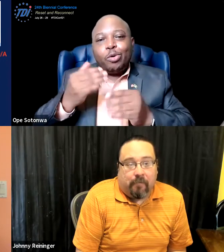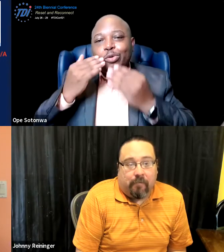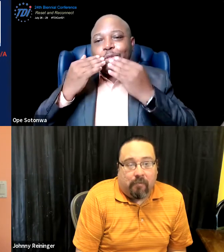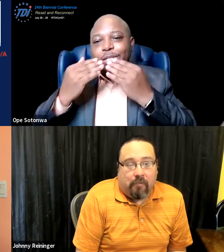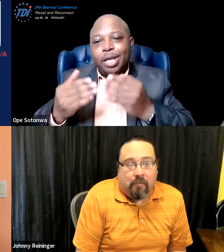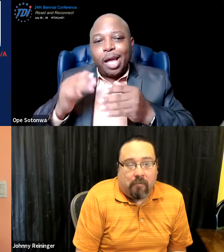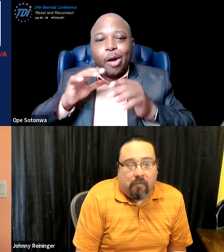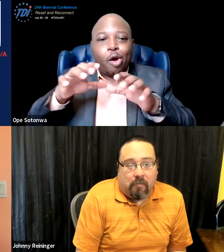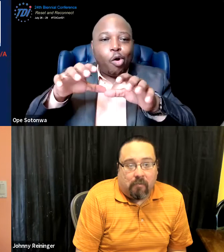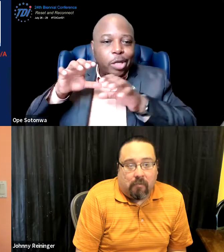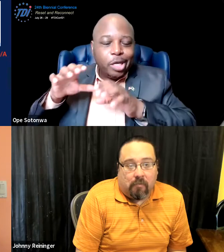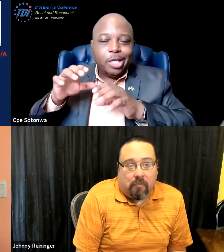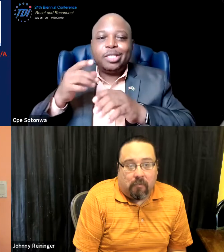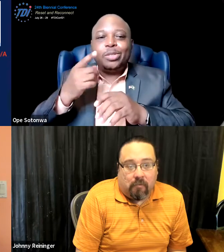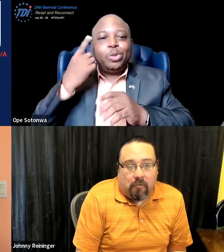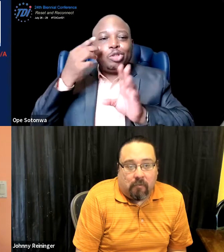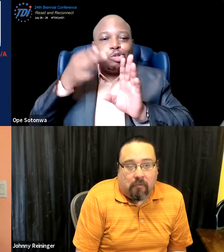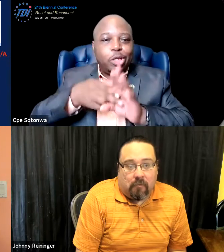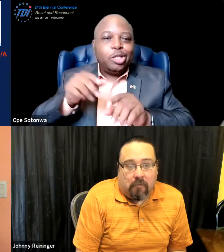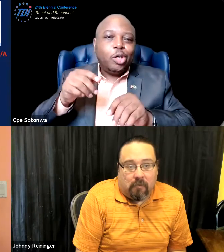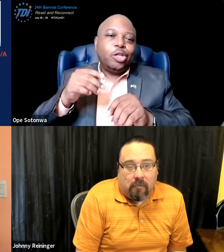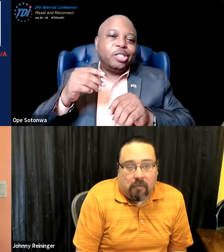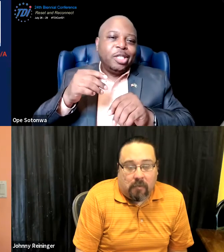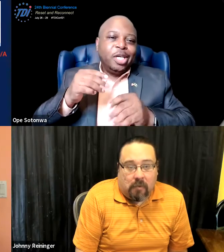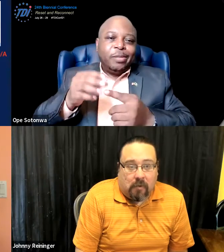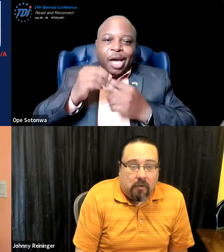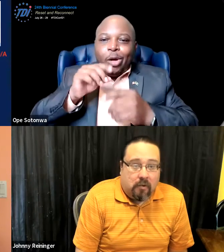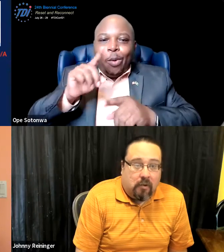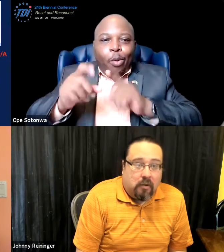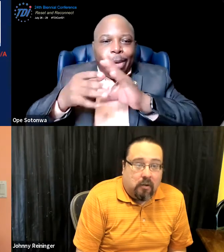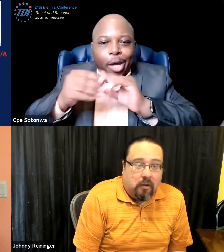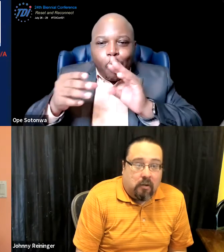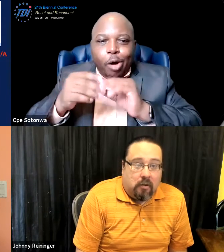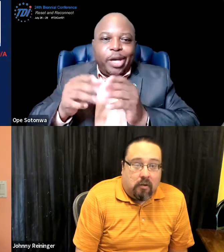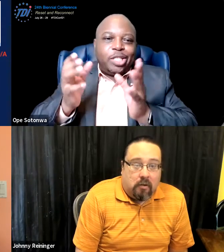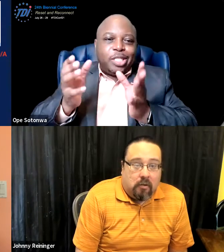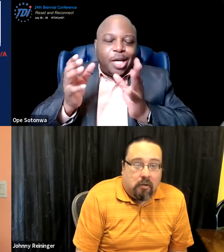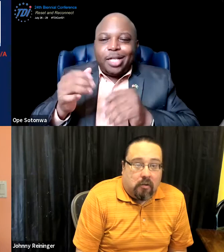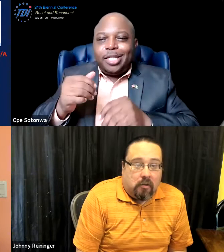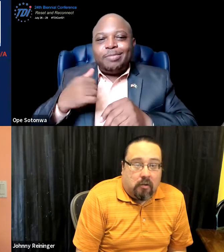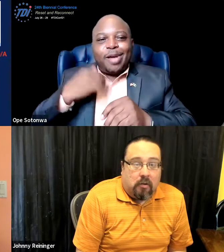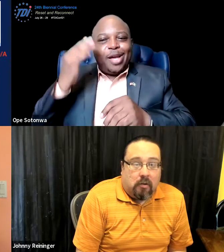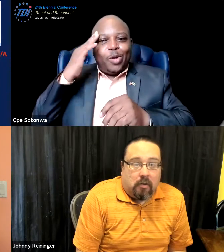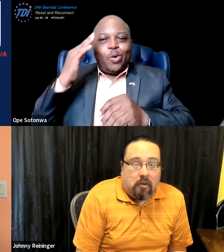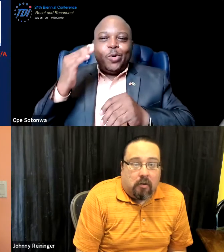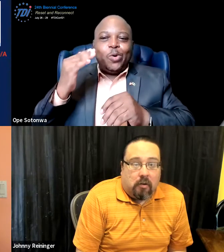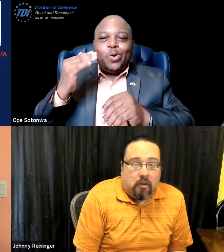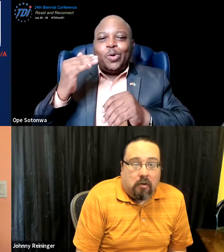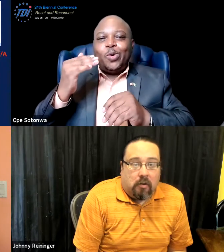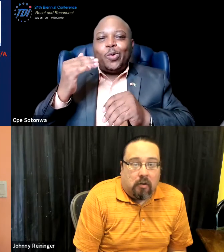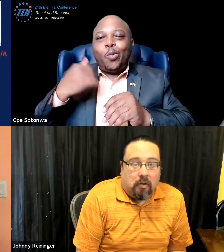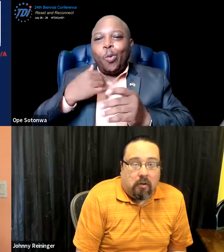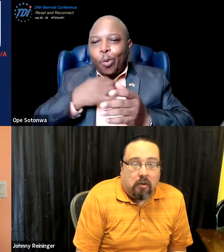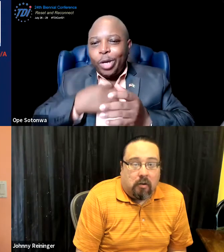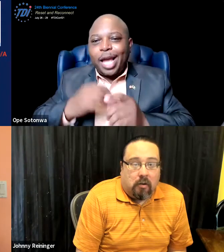doing performative allyship, but also getting engaged. I wanted to thank our audience for joining us, especially with all the comments that you made